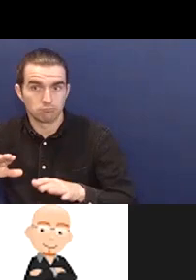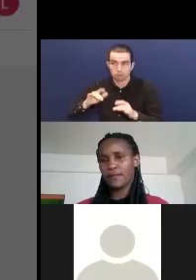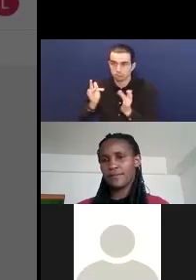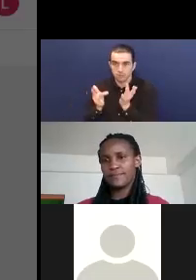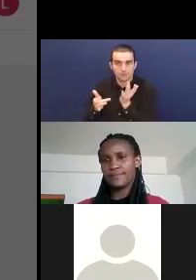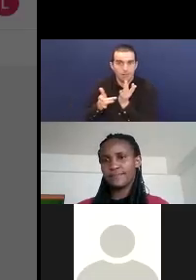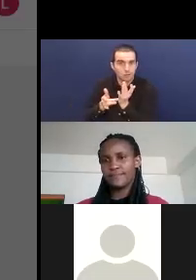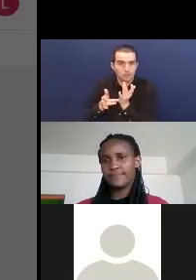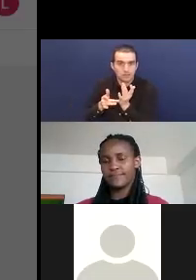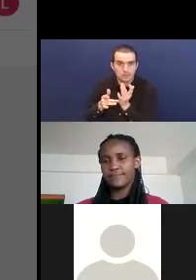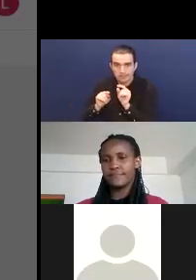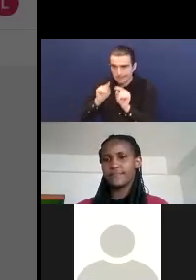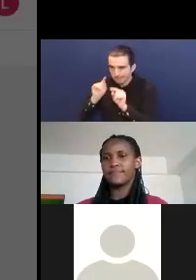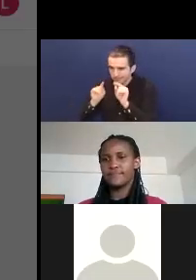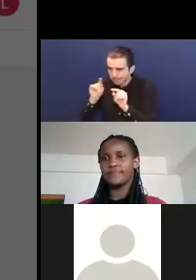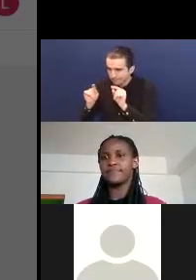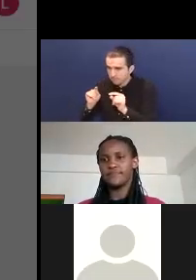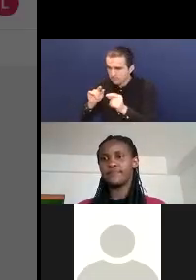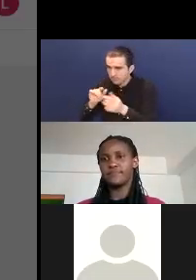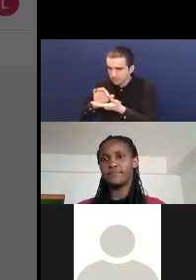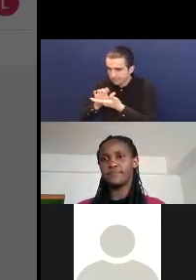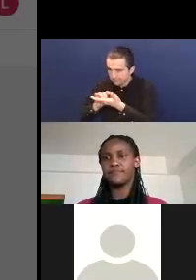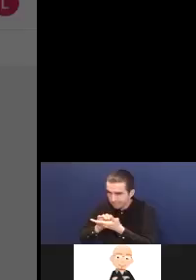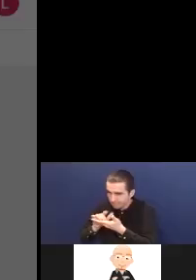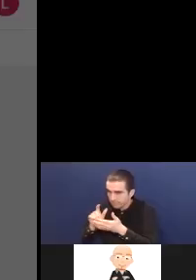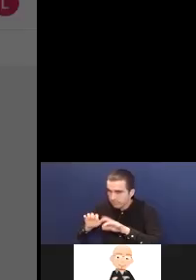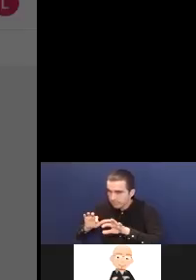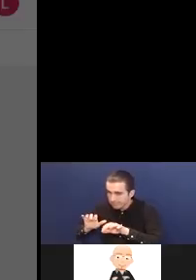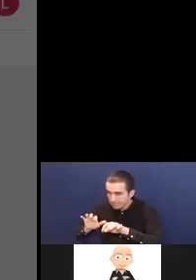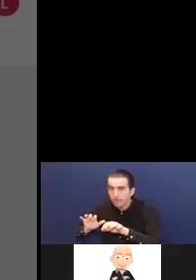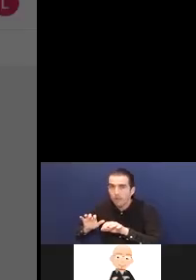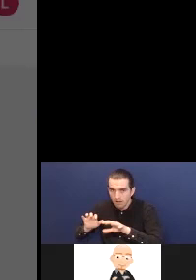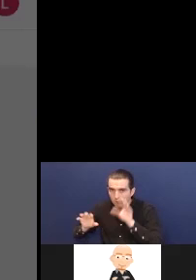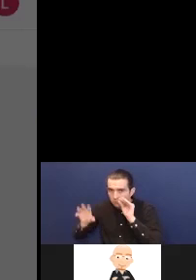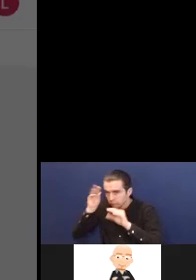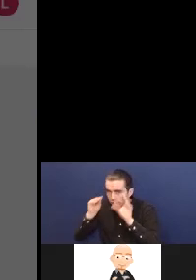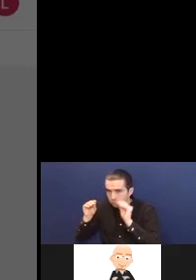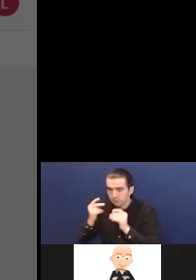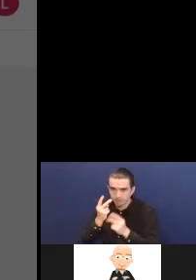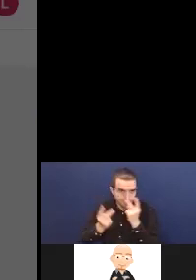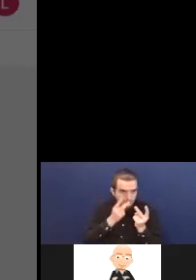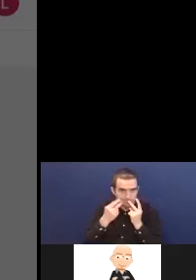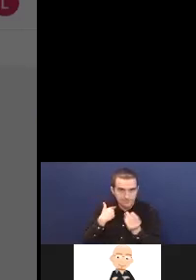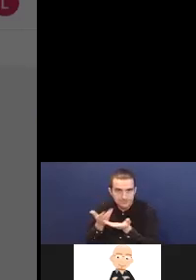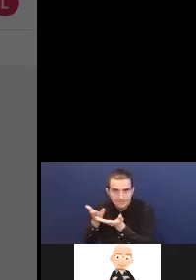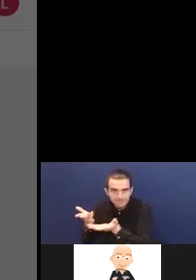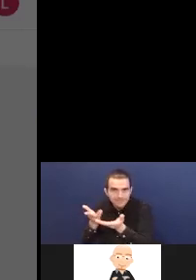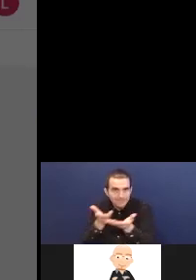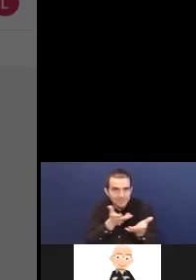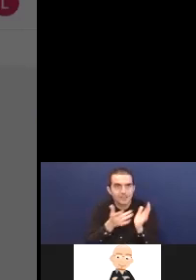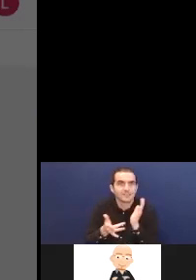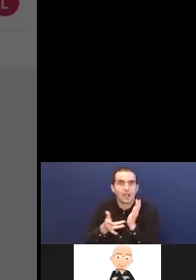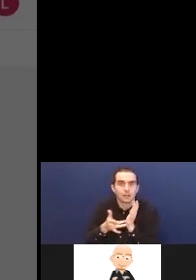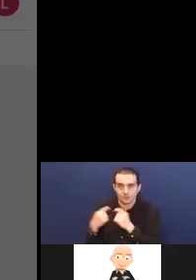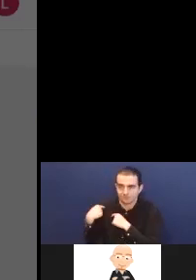the COVID situation. So we already knew the benefit before and were promoting it, but I think it's been really